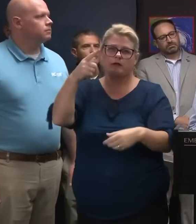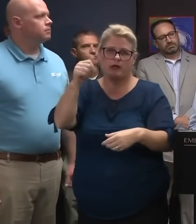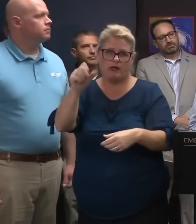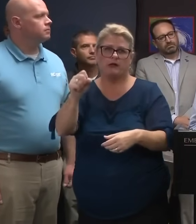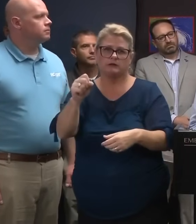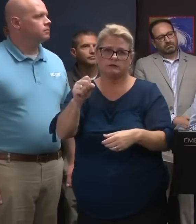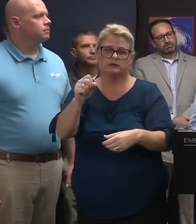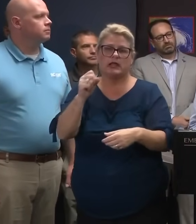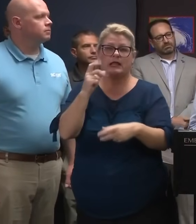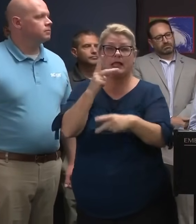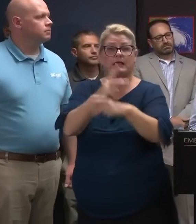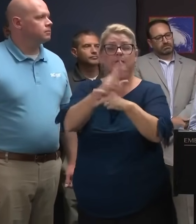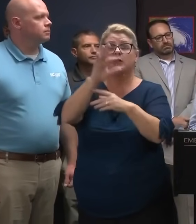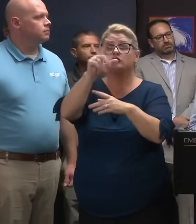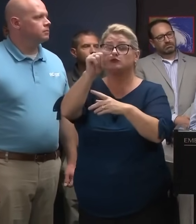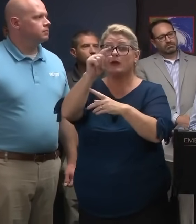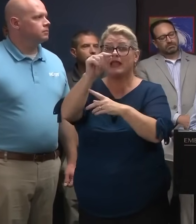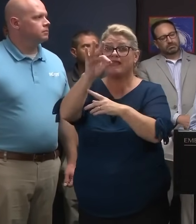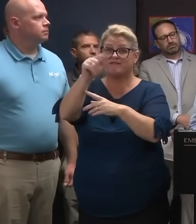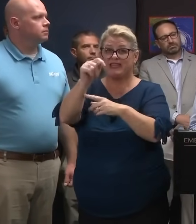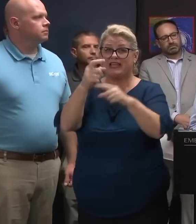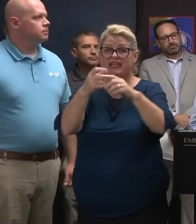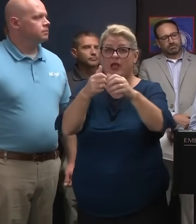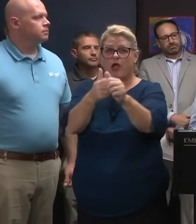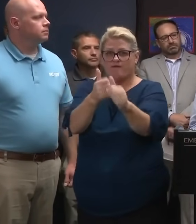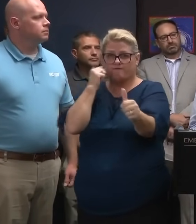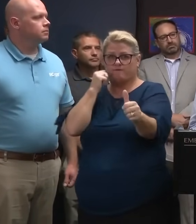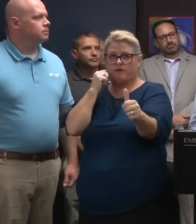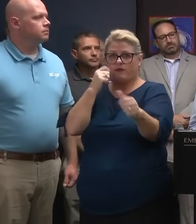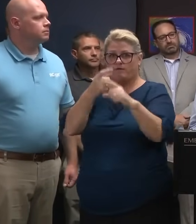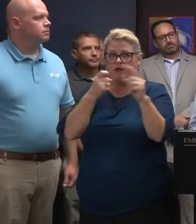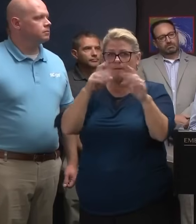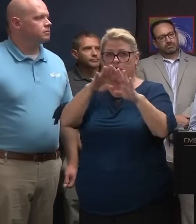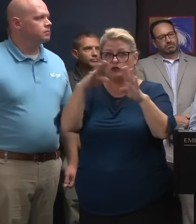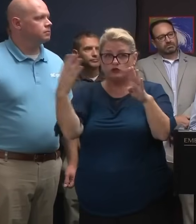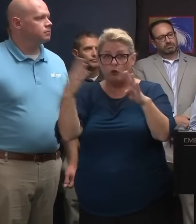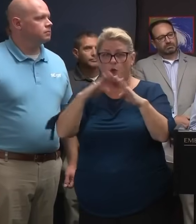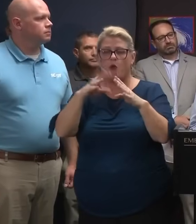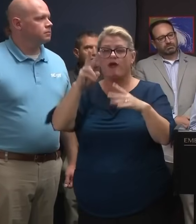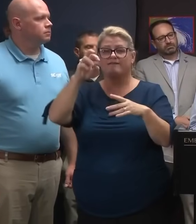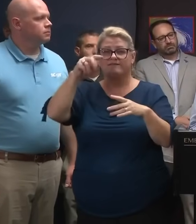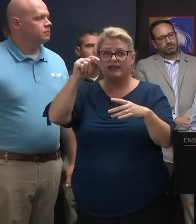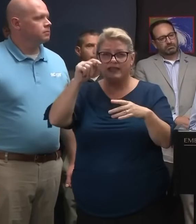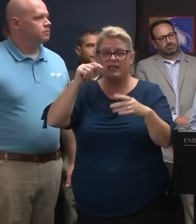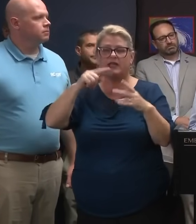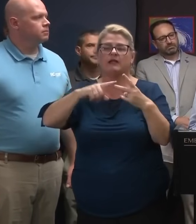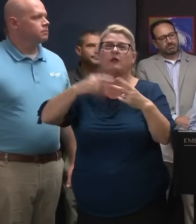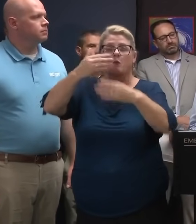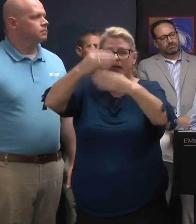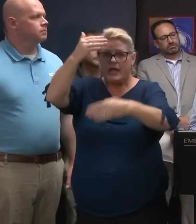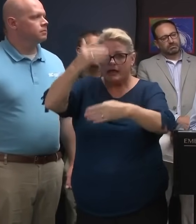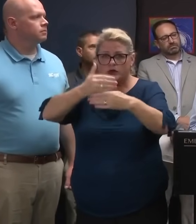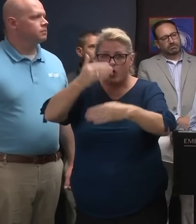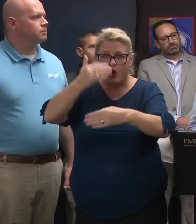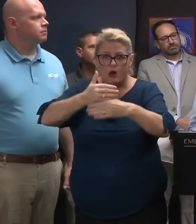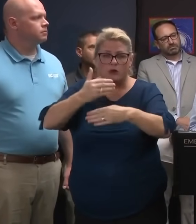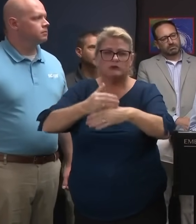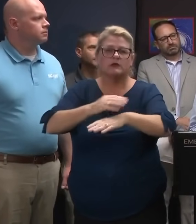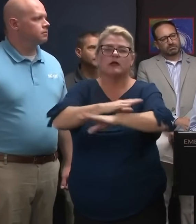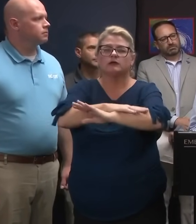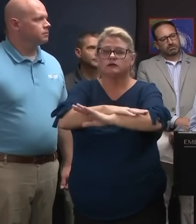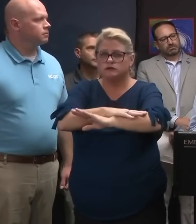at least 20 feet from doors, windows, and vent openings into the home, and never use it